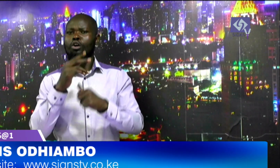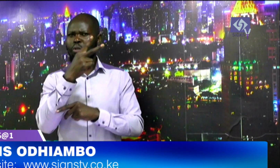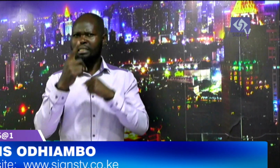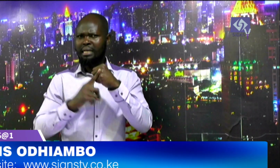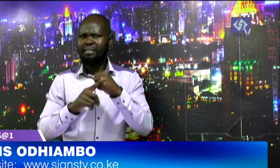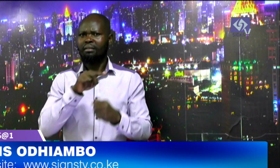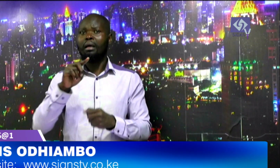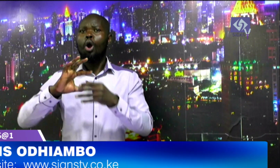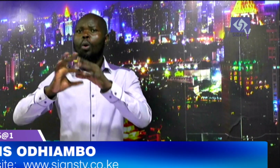within Kibera.